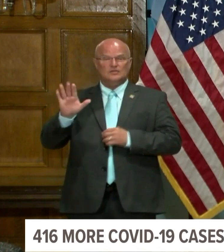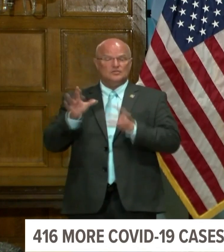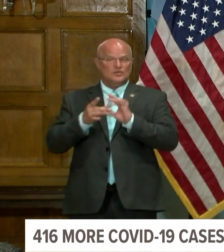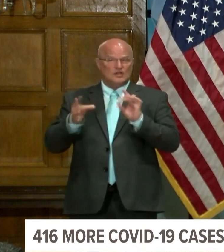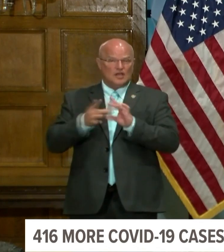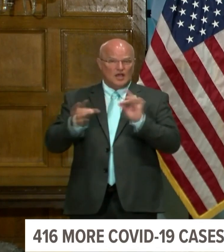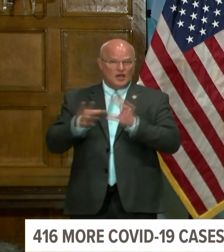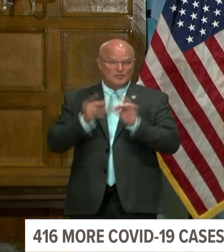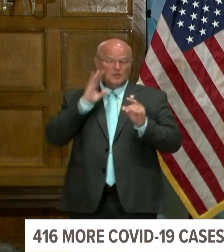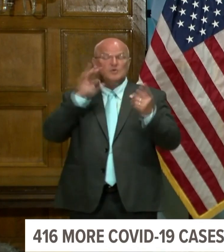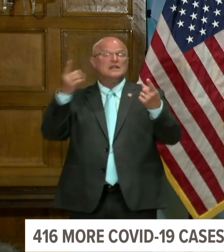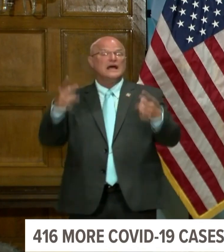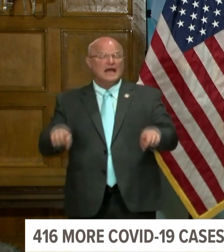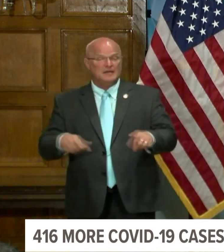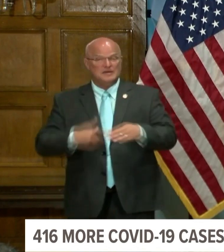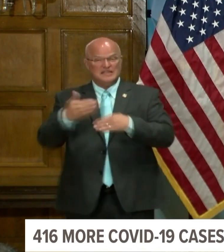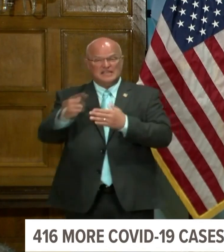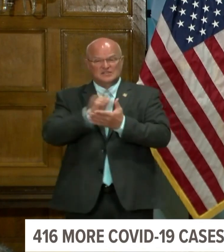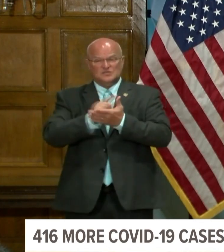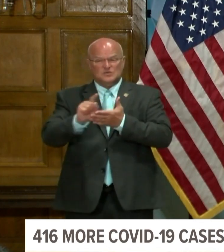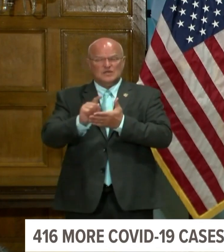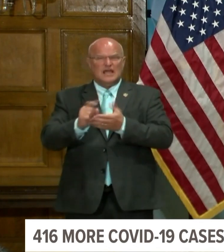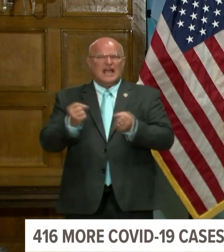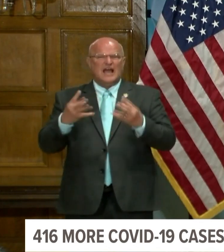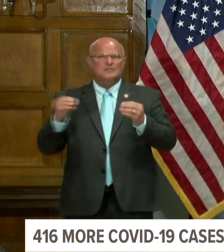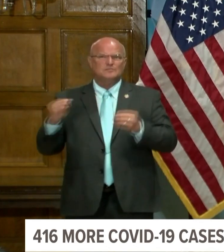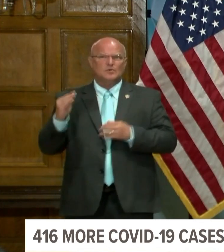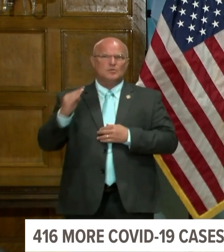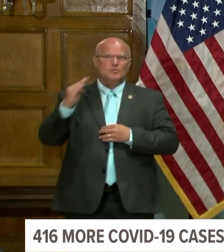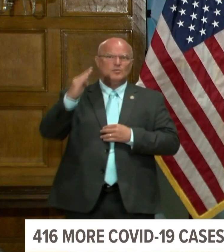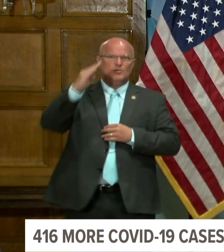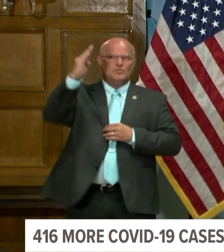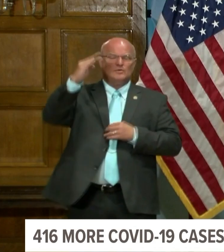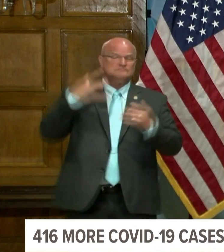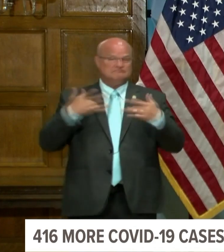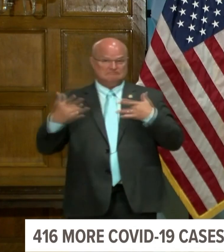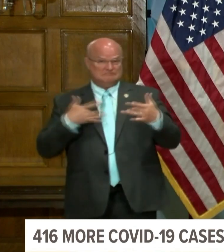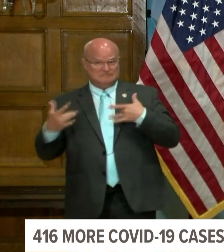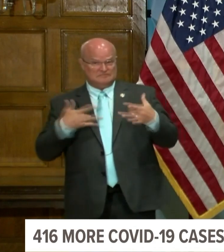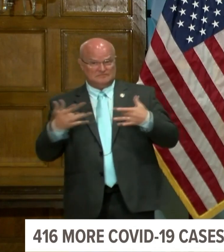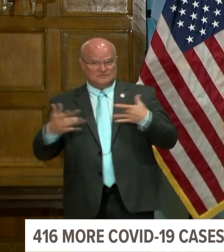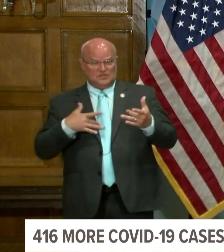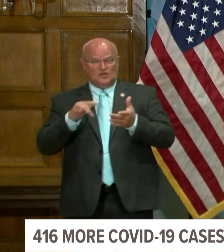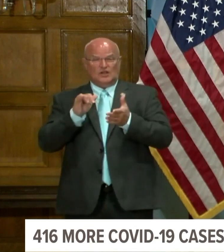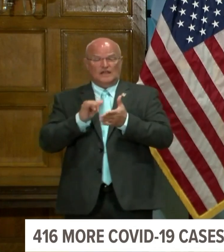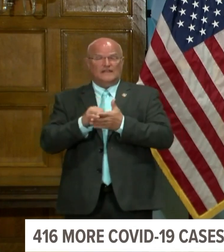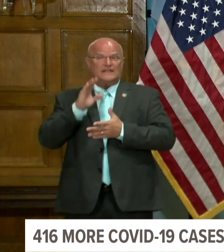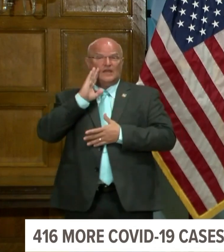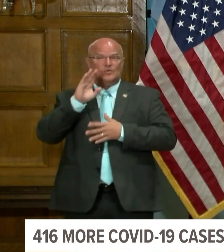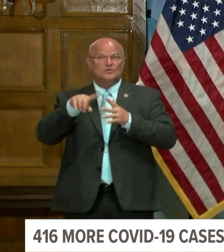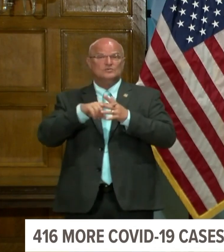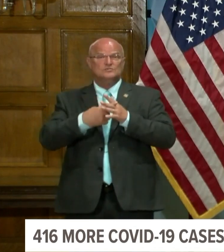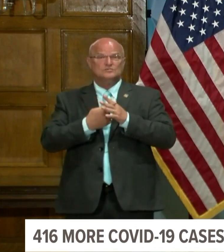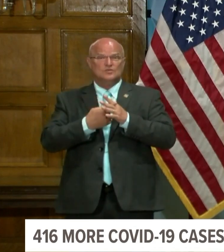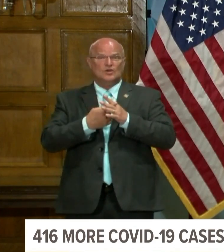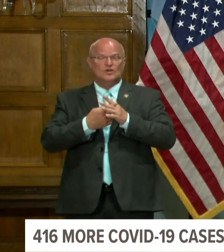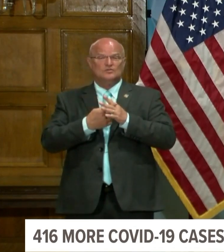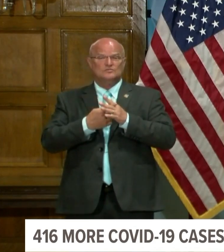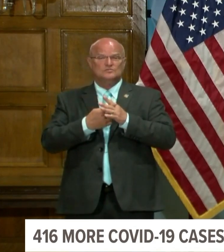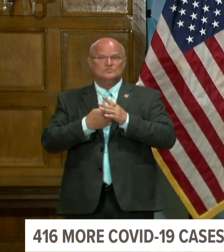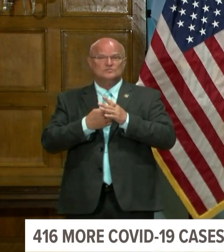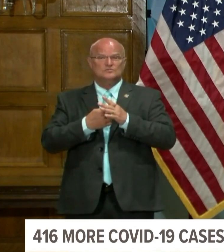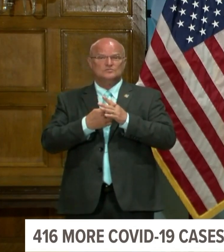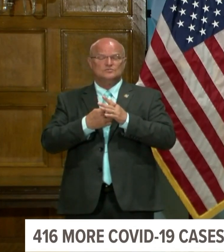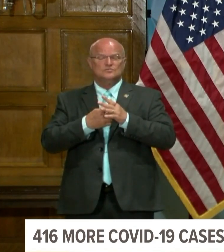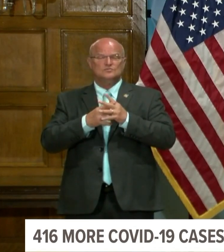confident that that's going to happen next week. How much farther are they going to go up, and how worried are you that they will start to match some of those